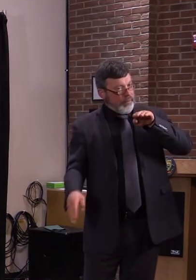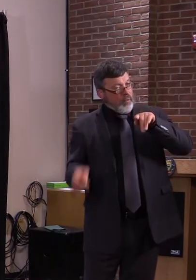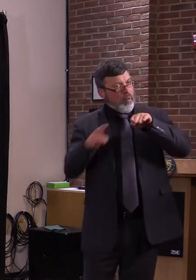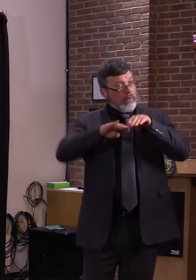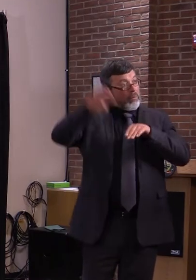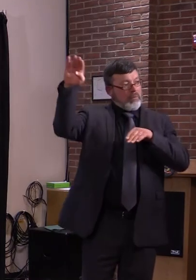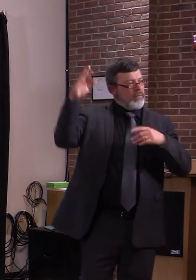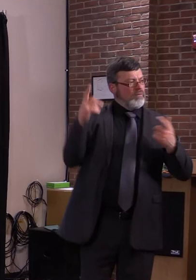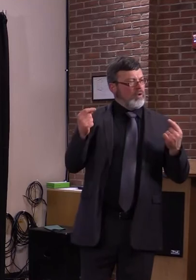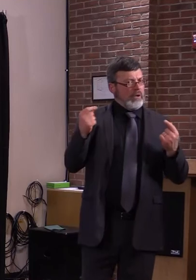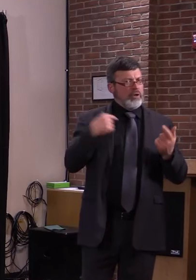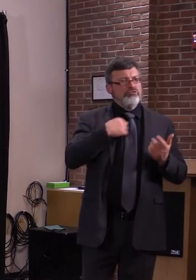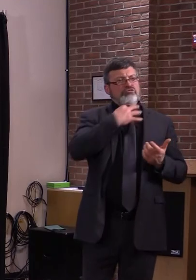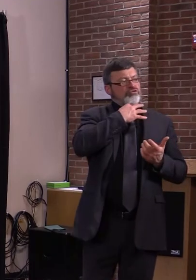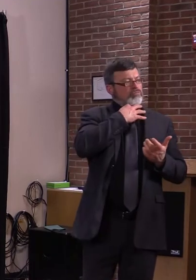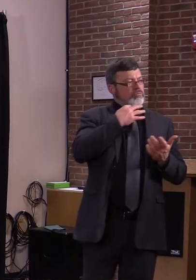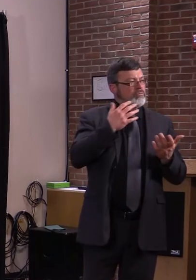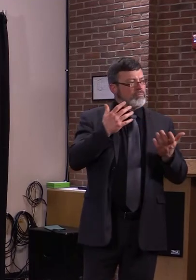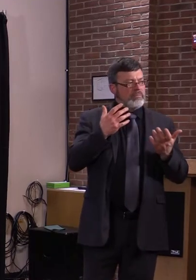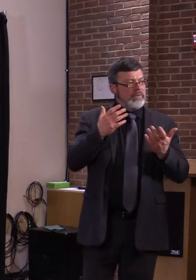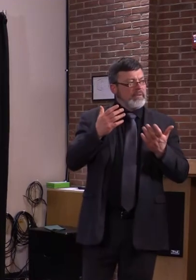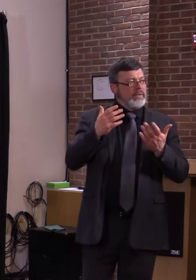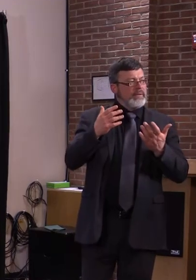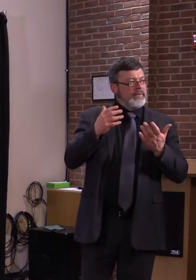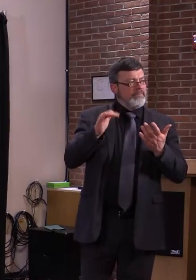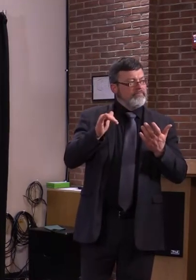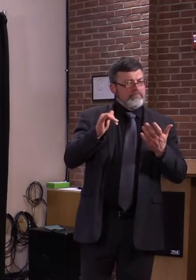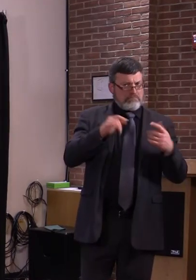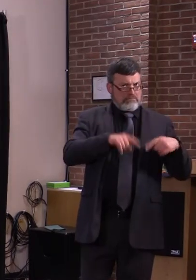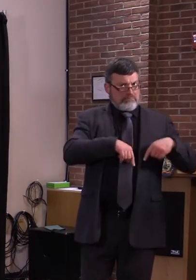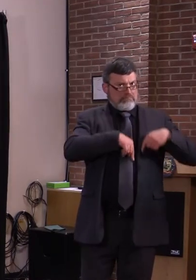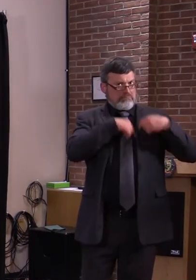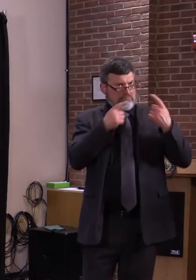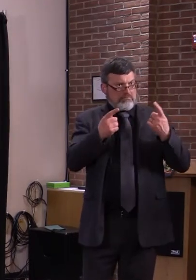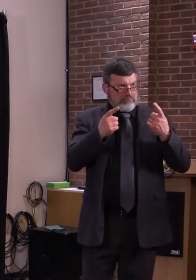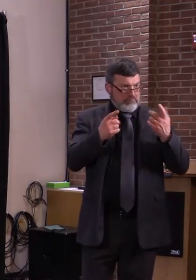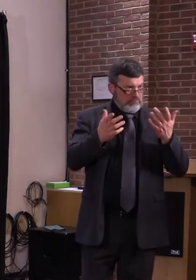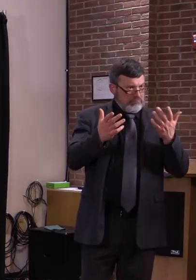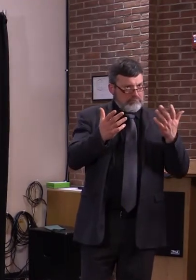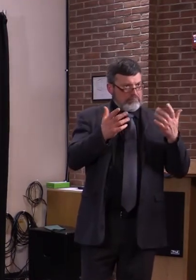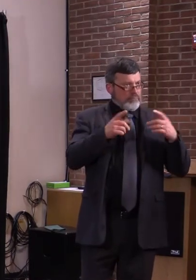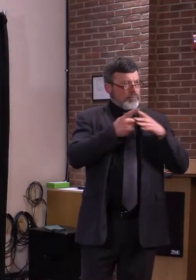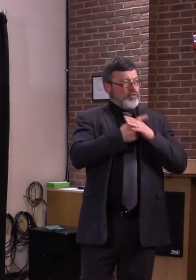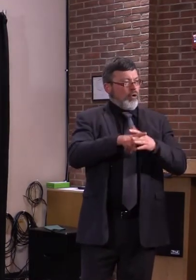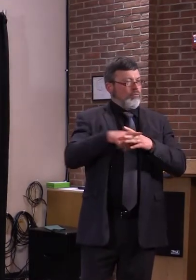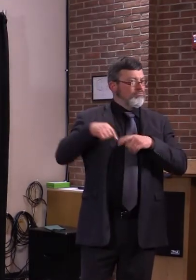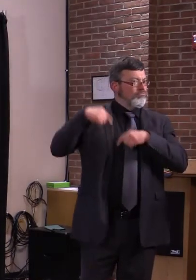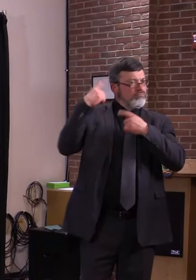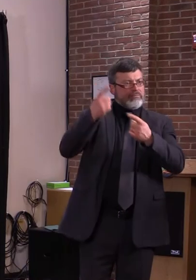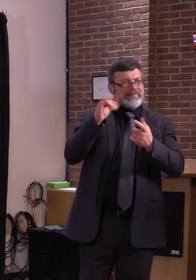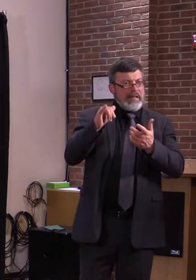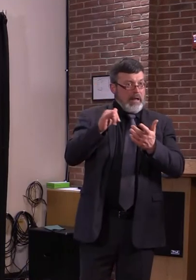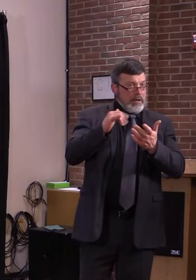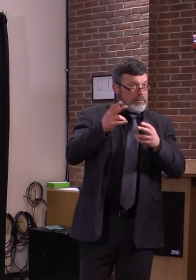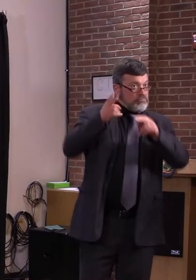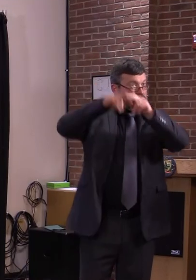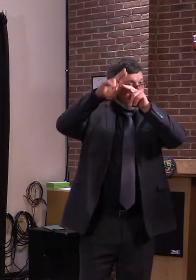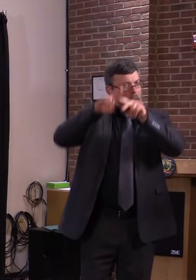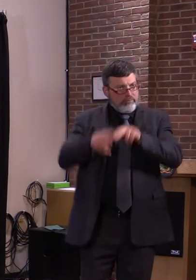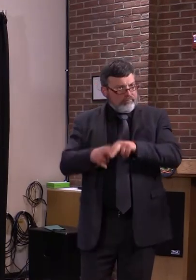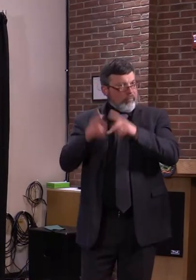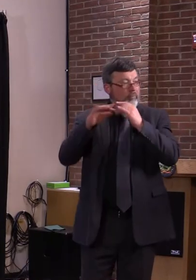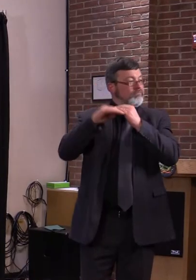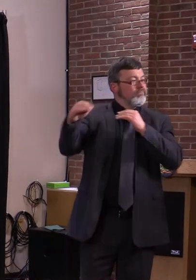way of knowing sort of the pace of testing at schools? I believe Deputy Secretary Boucher is on,